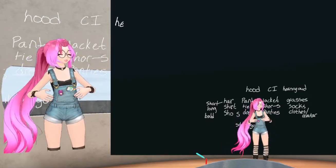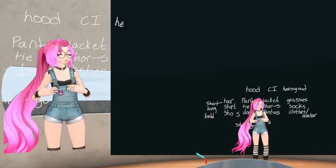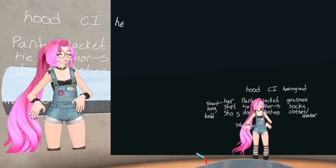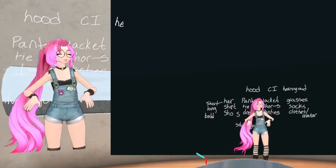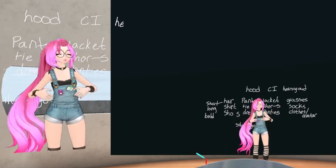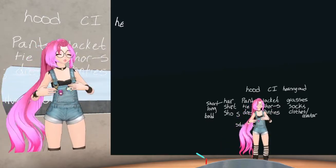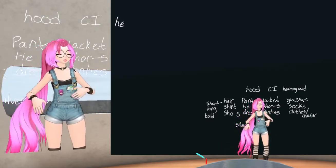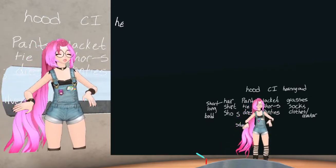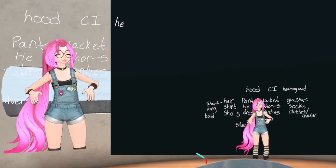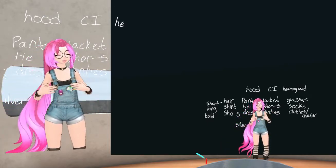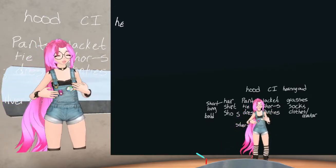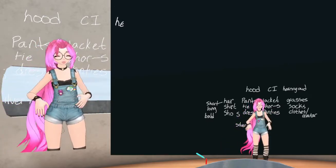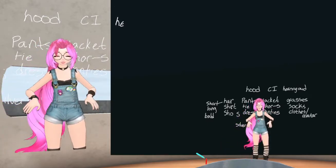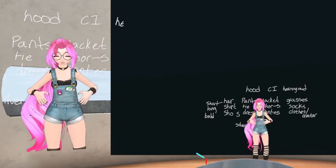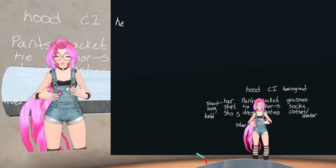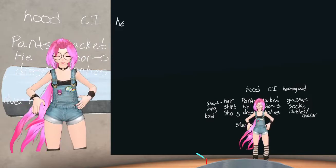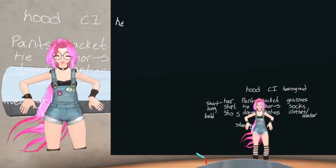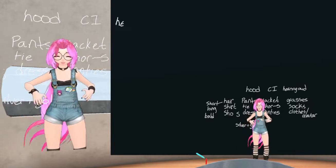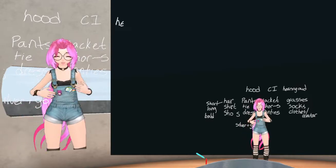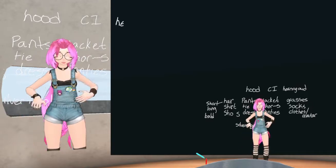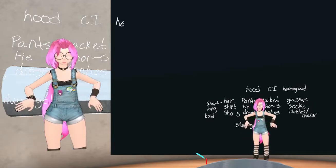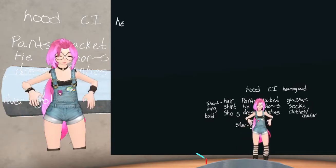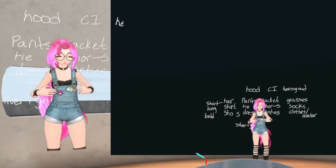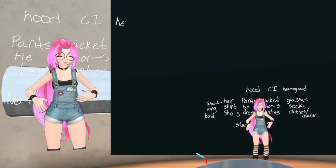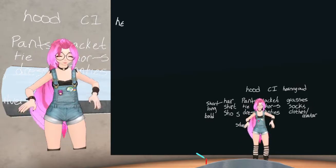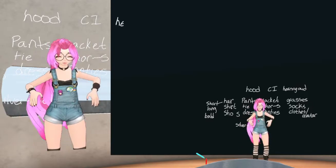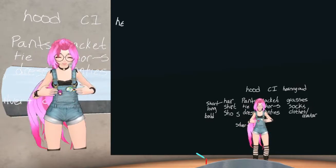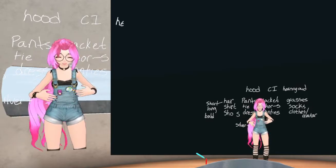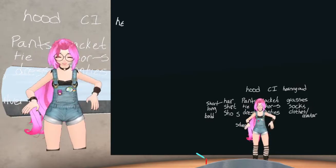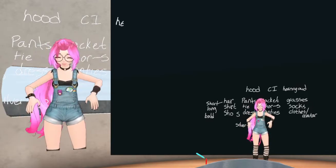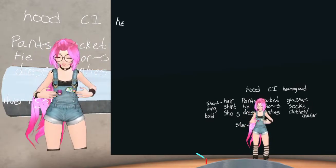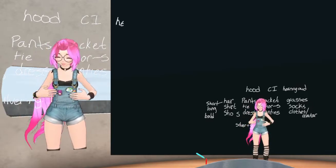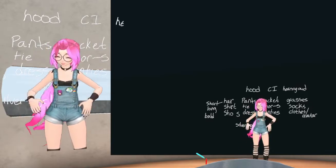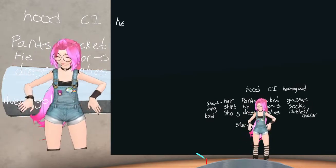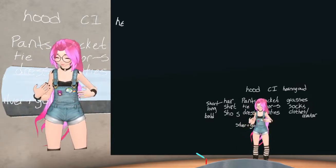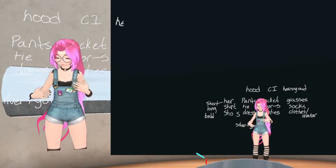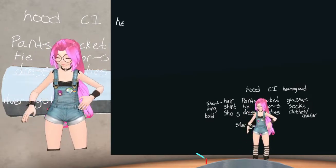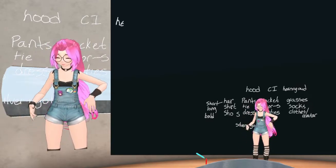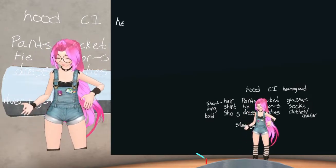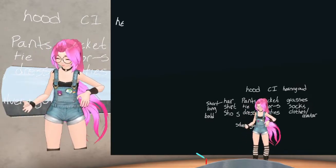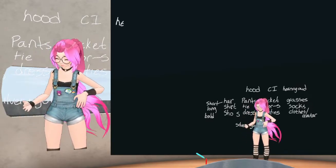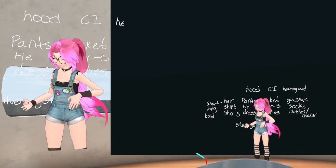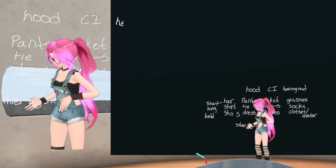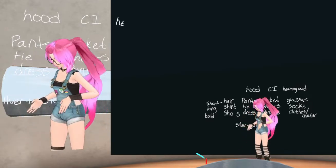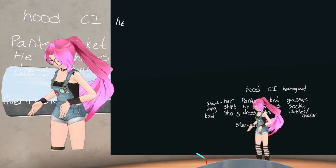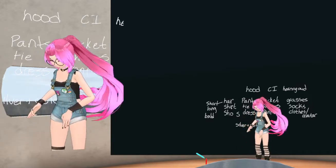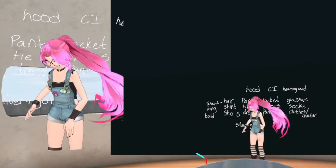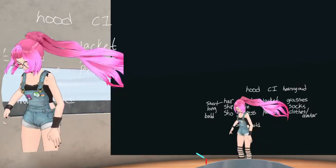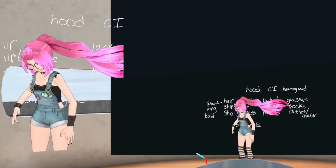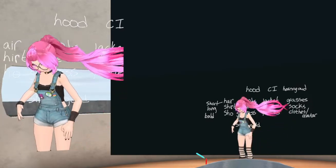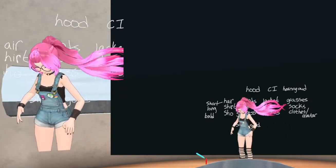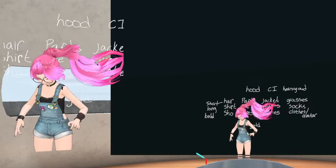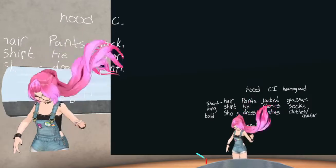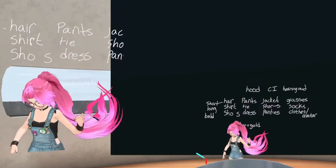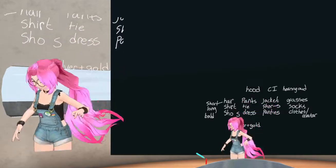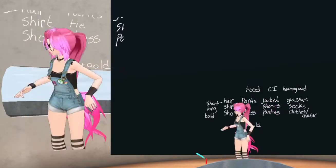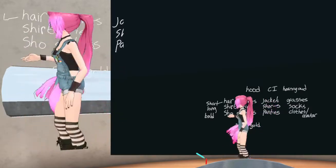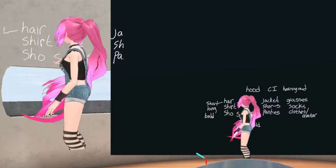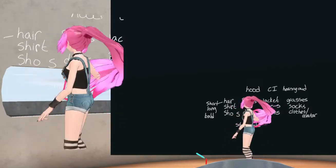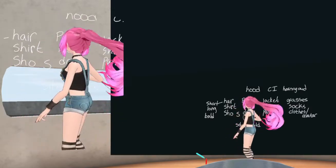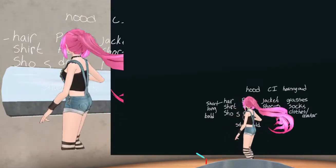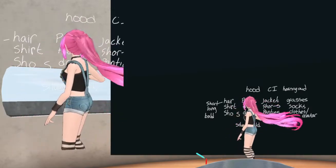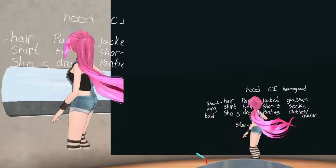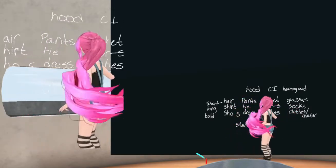Multiple times. Clothes or avatar. I like your avatar. I like your clothes. Yes. So here we